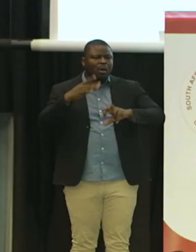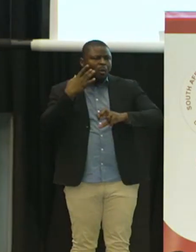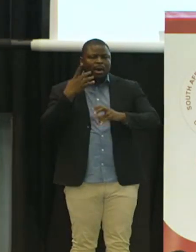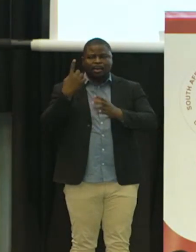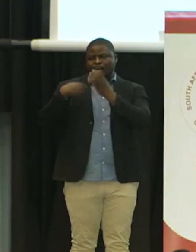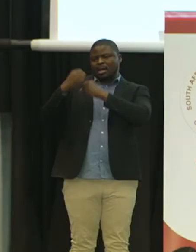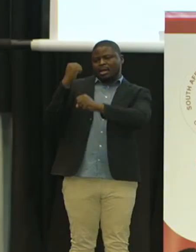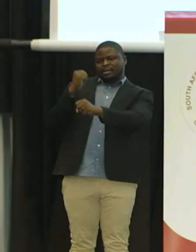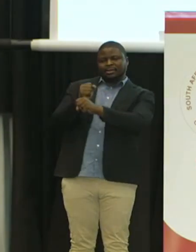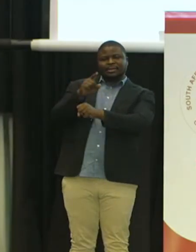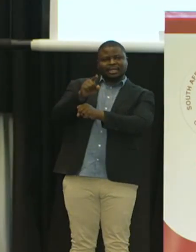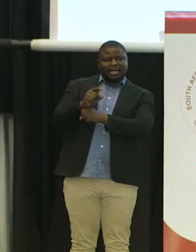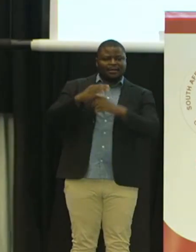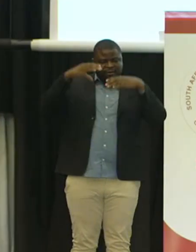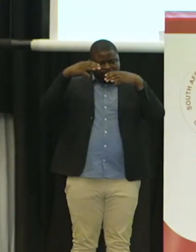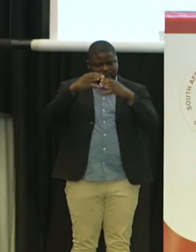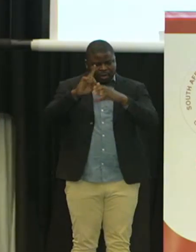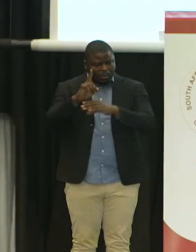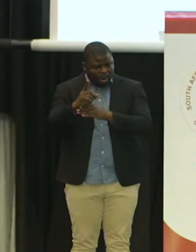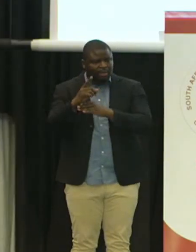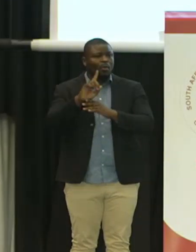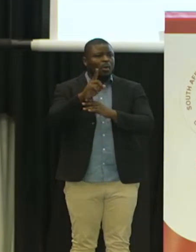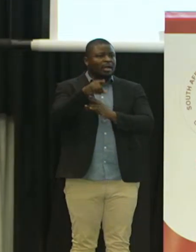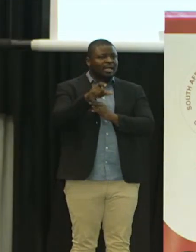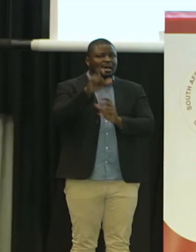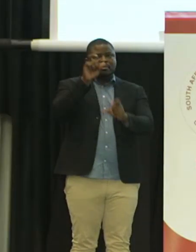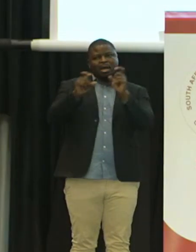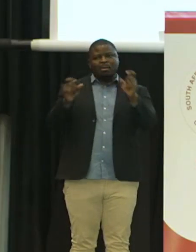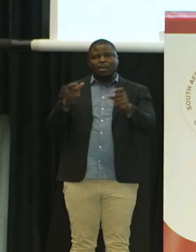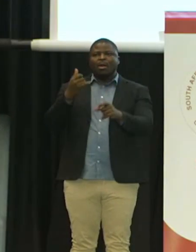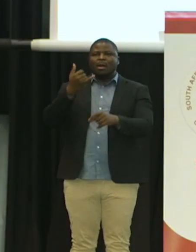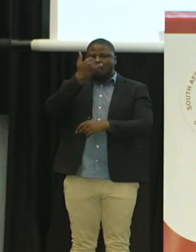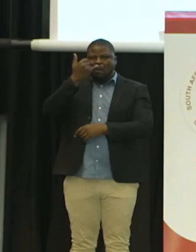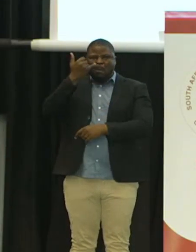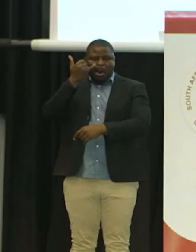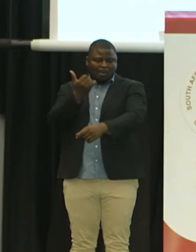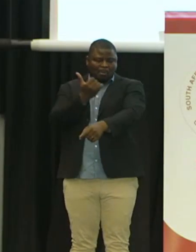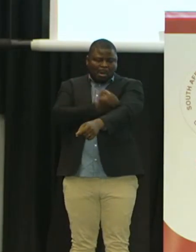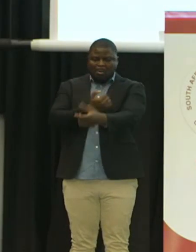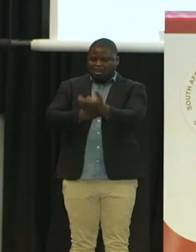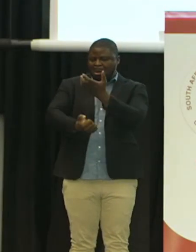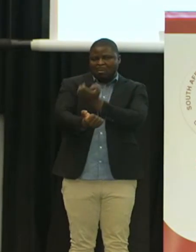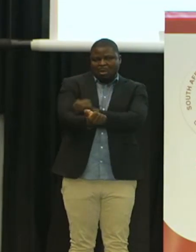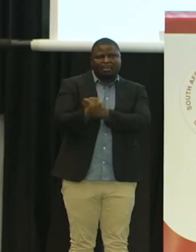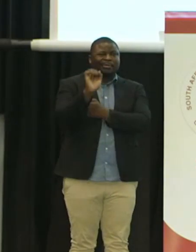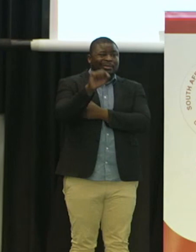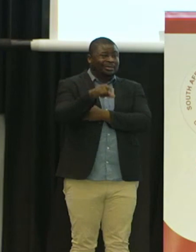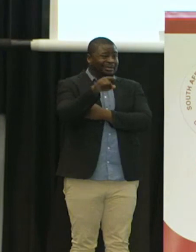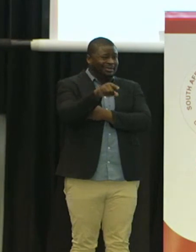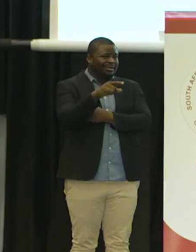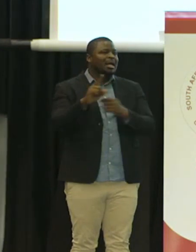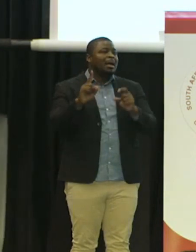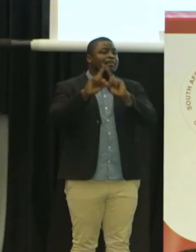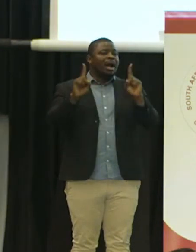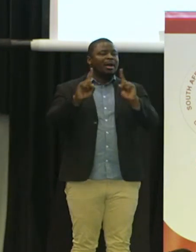specifically on people who inject drugs. So as a background,